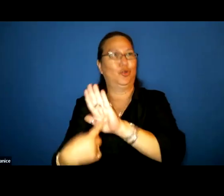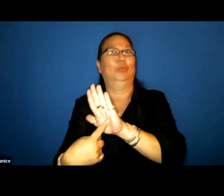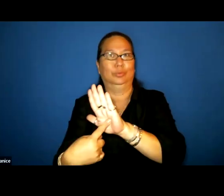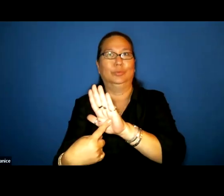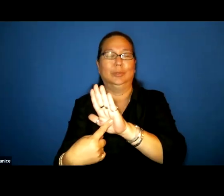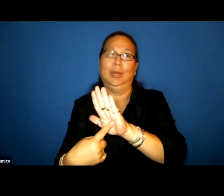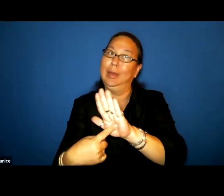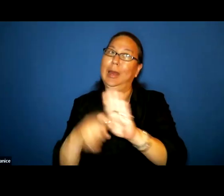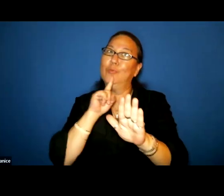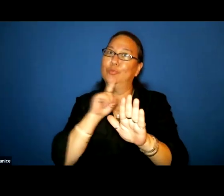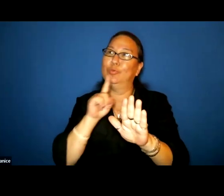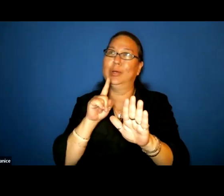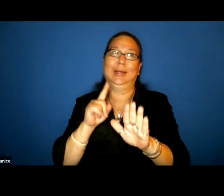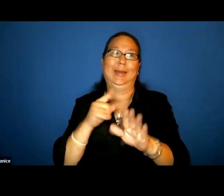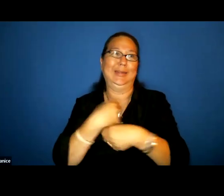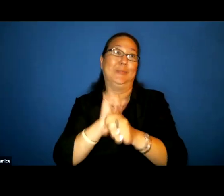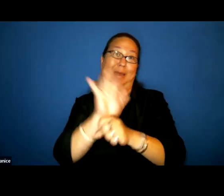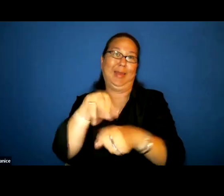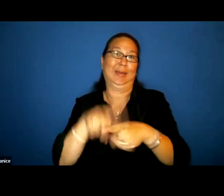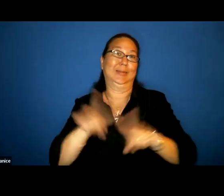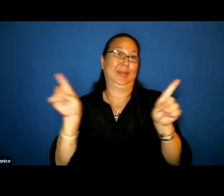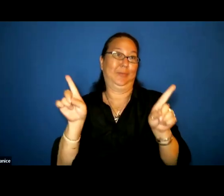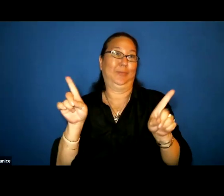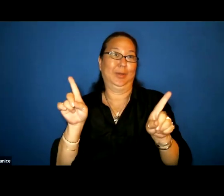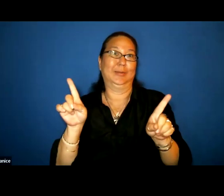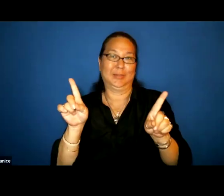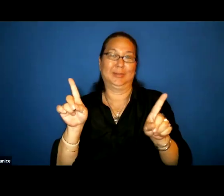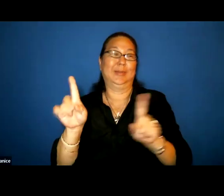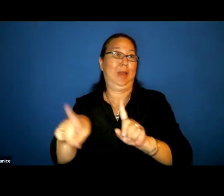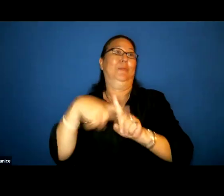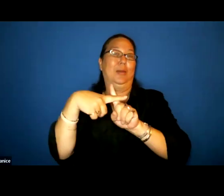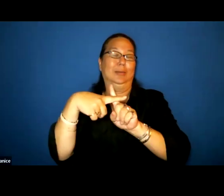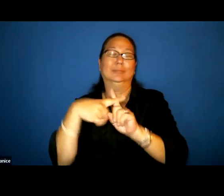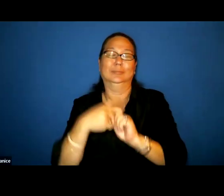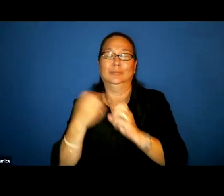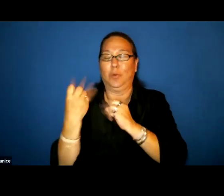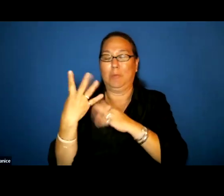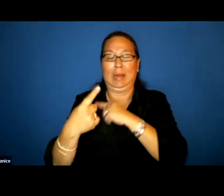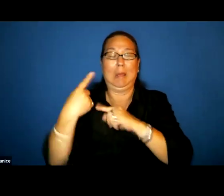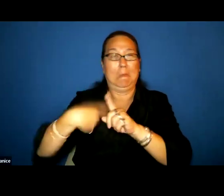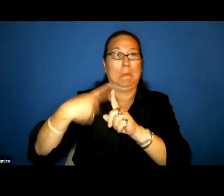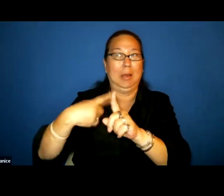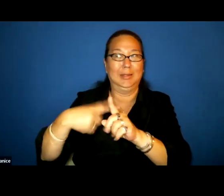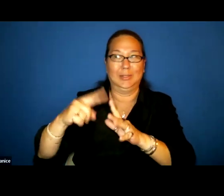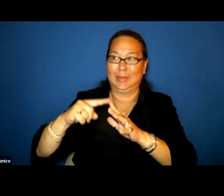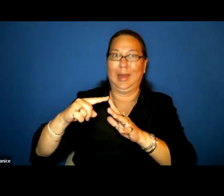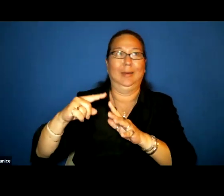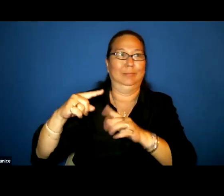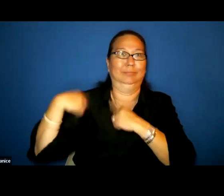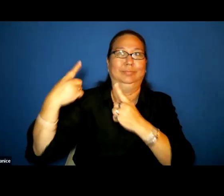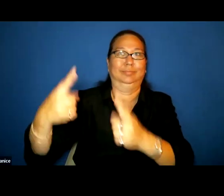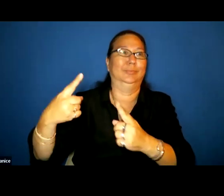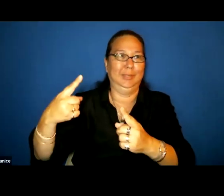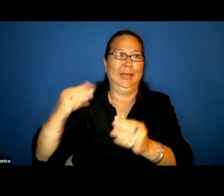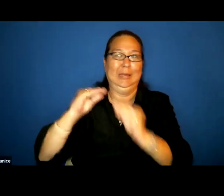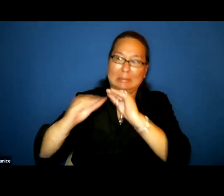And I want to particularly thank the transportation team for all that they've done for many months to implement this. Thank all of our drivers for going